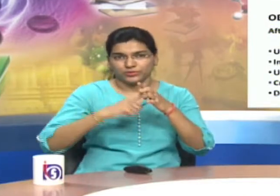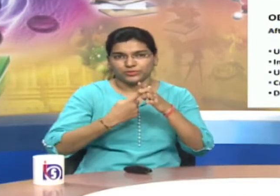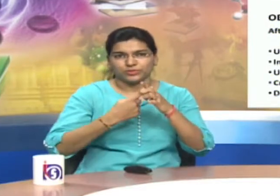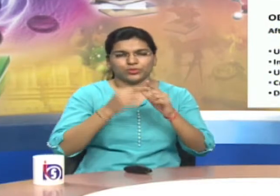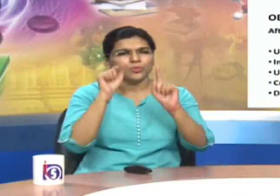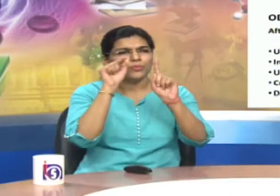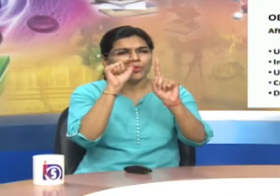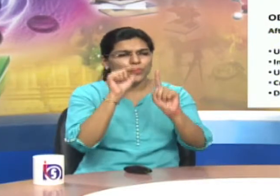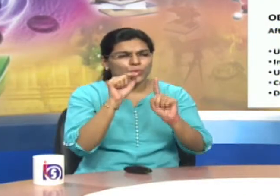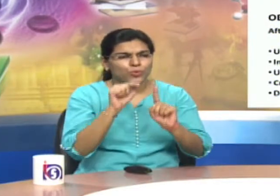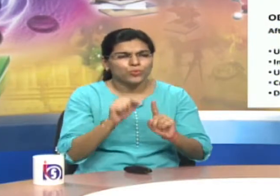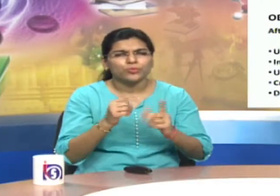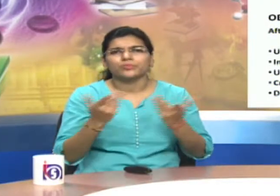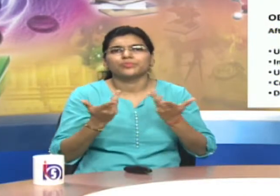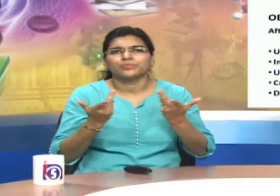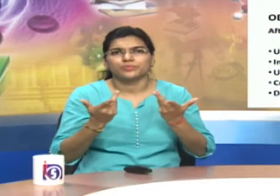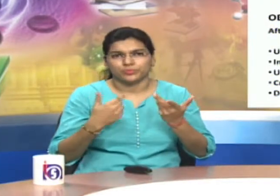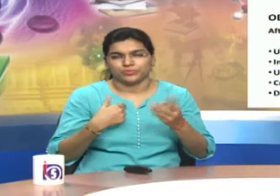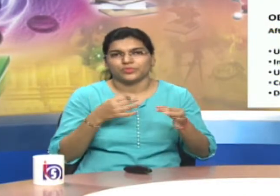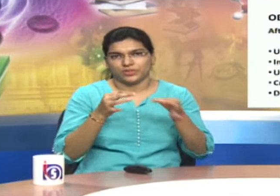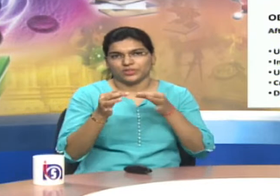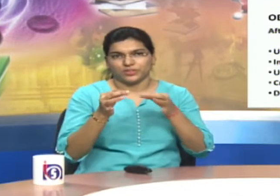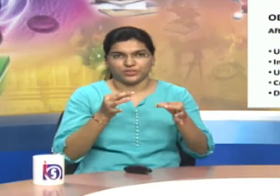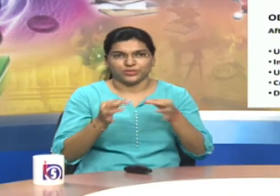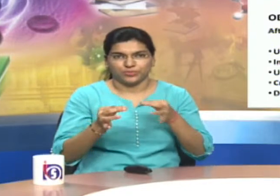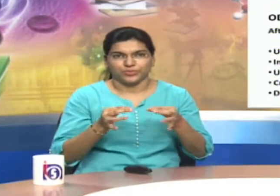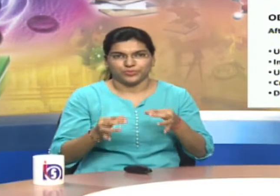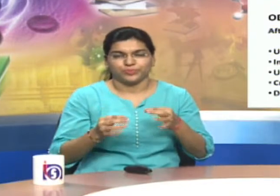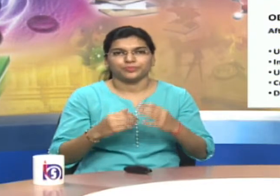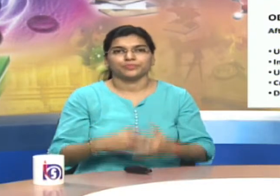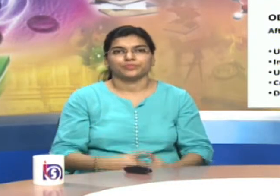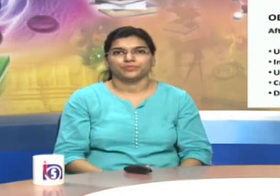Let's now understand the objectives of this lesson.